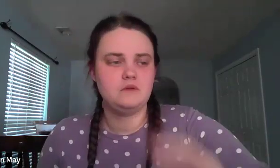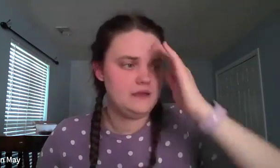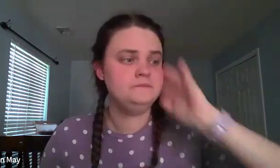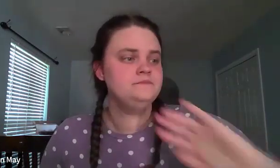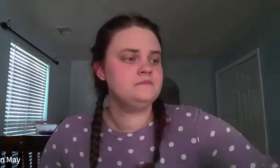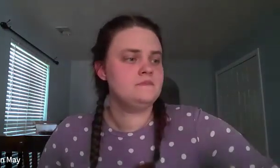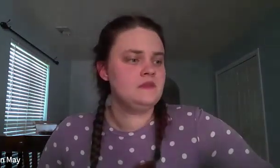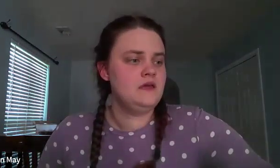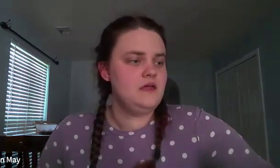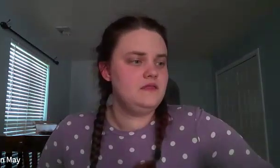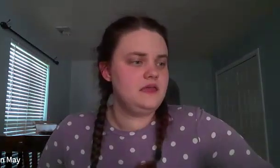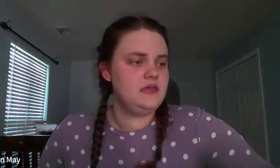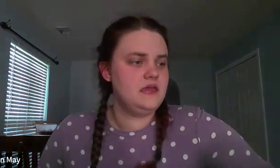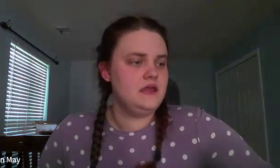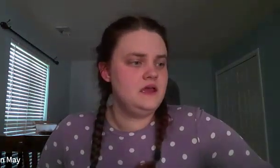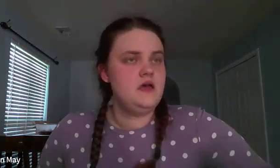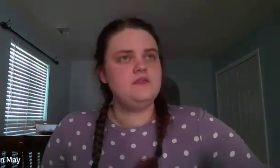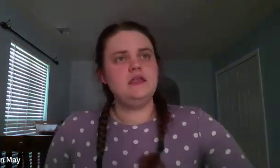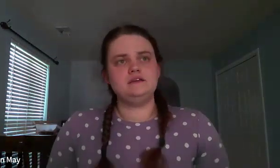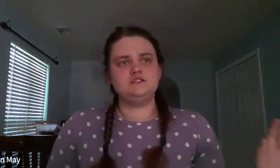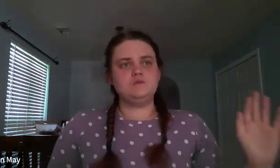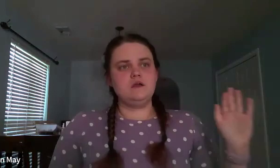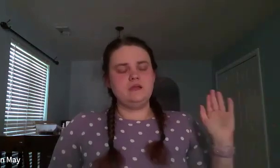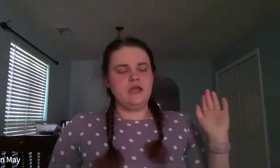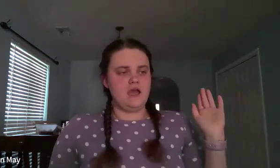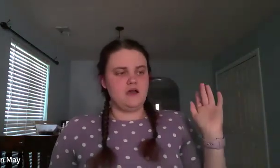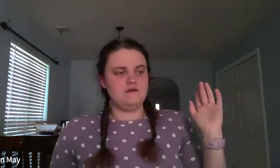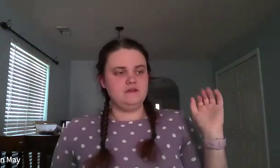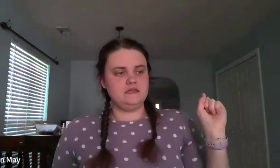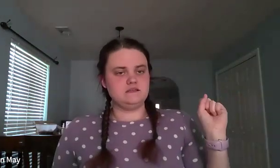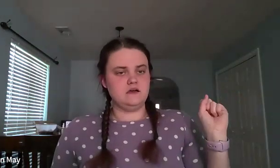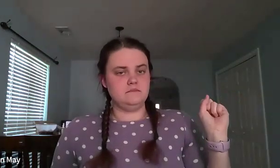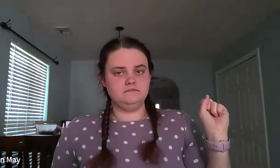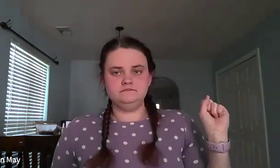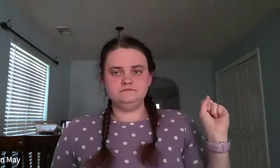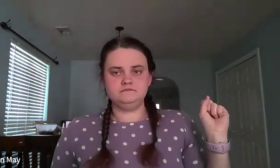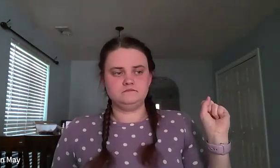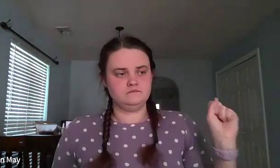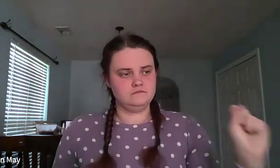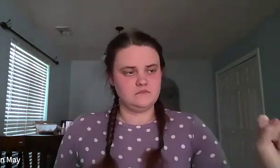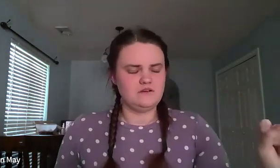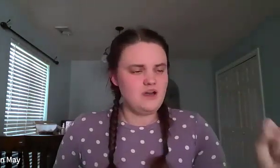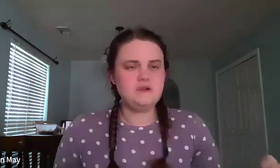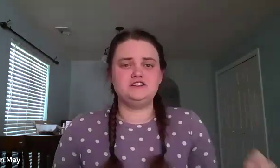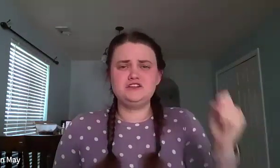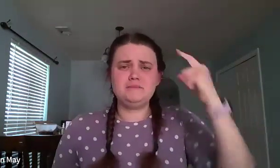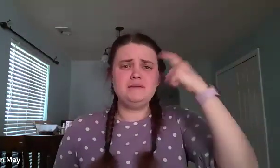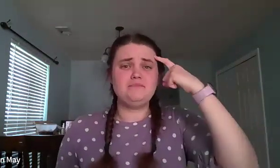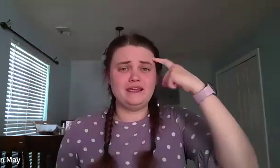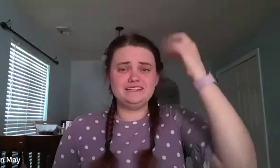Okay. Then the next one we have is, oh my goodness, sorry, my brain is just